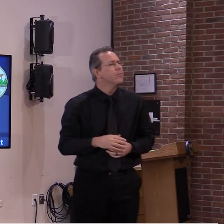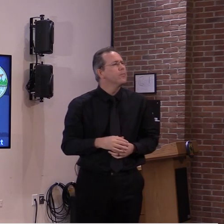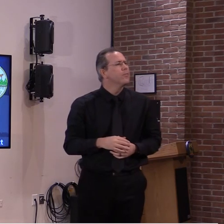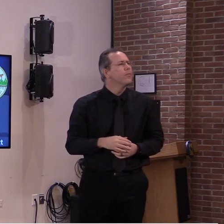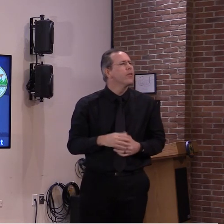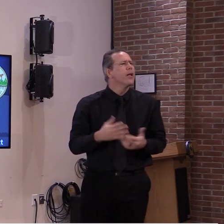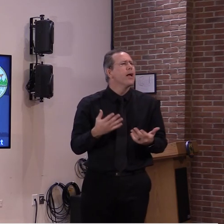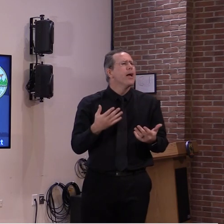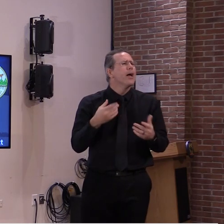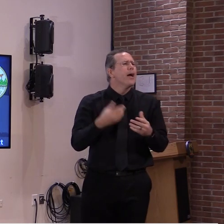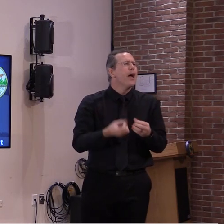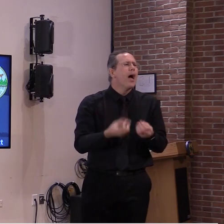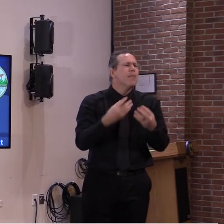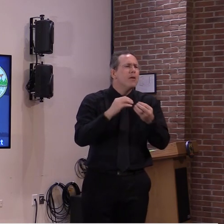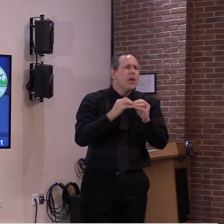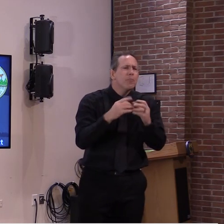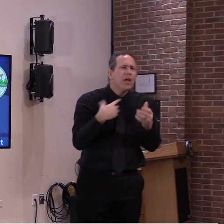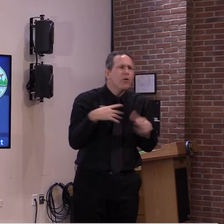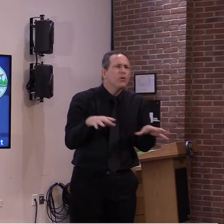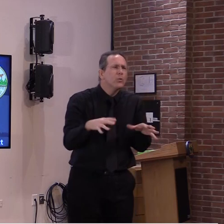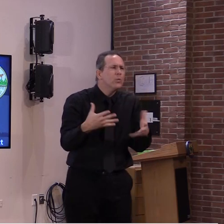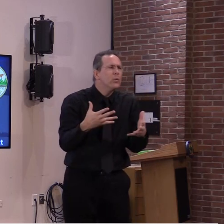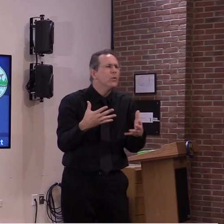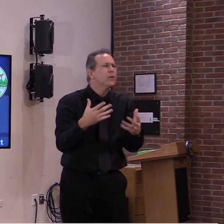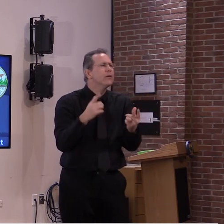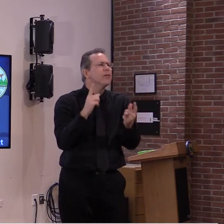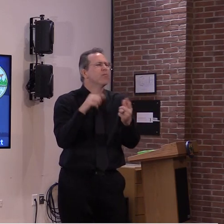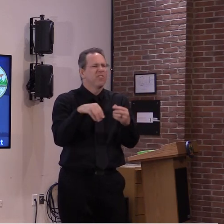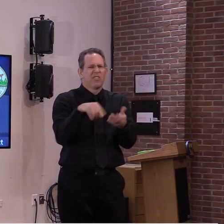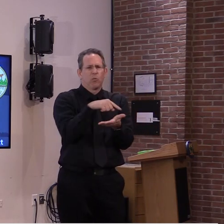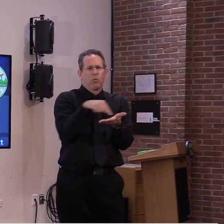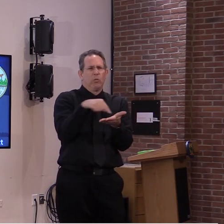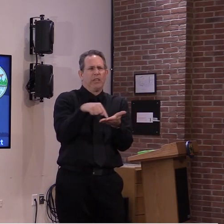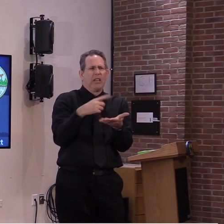can do now in a week.